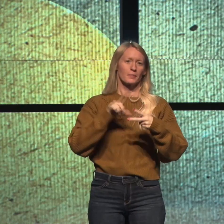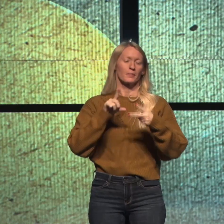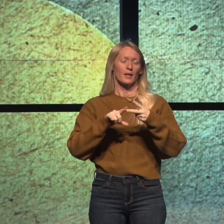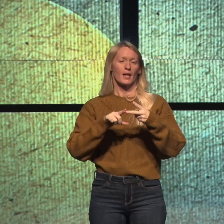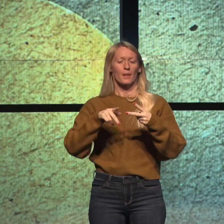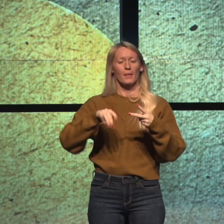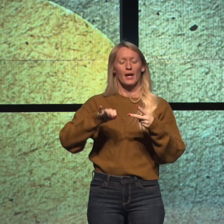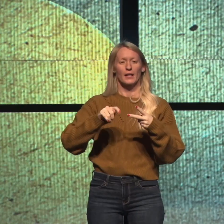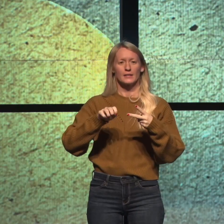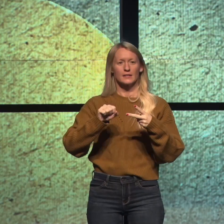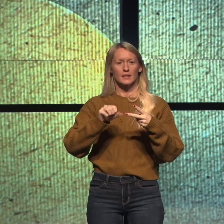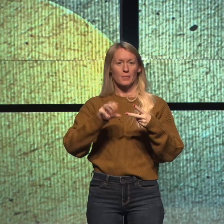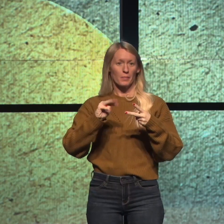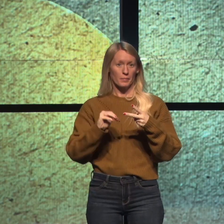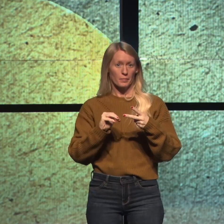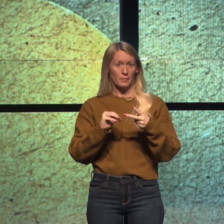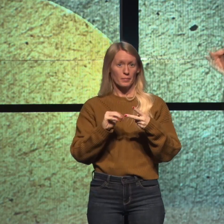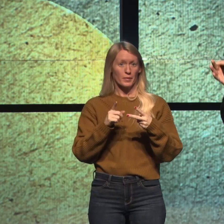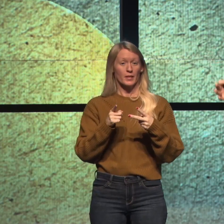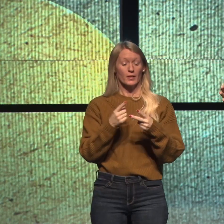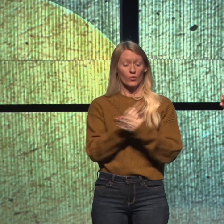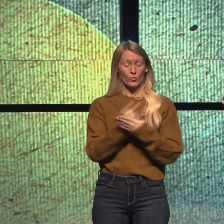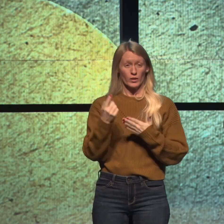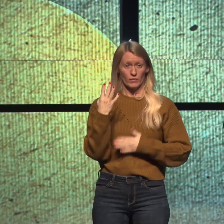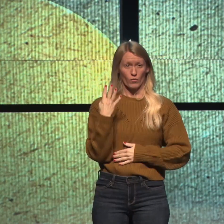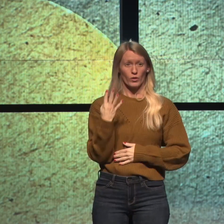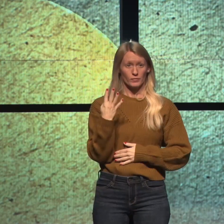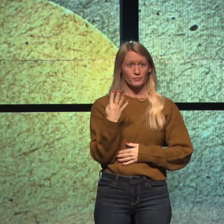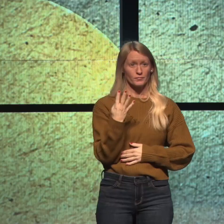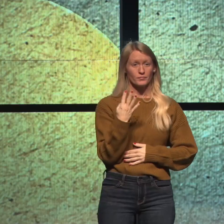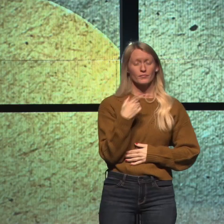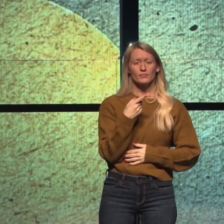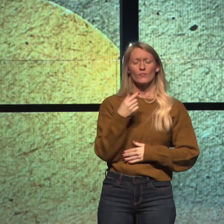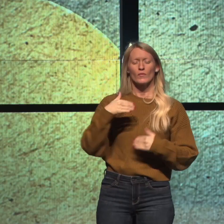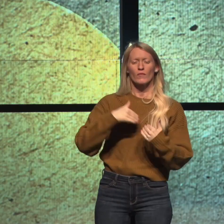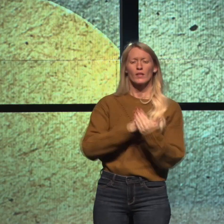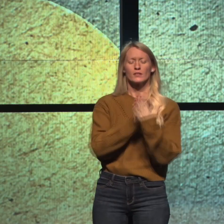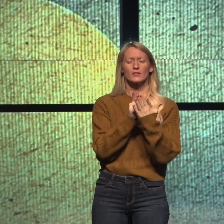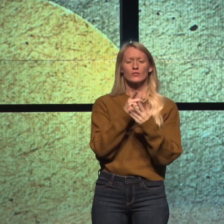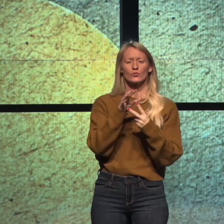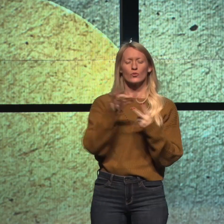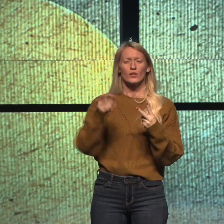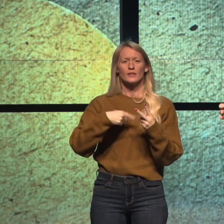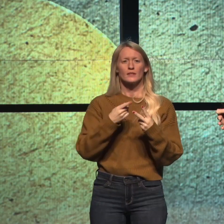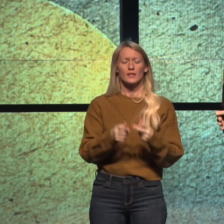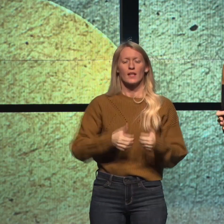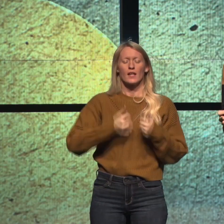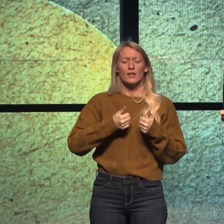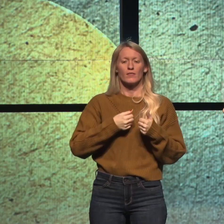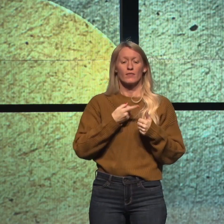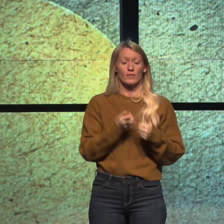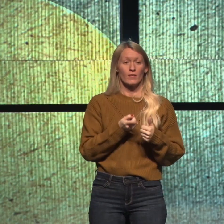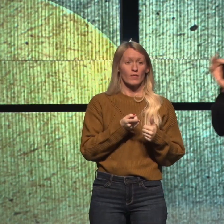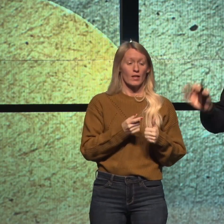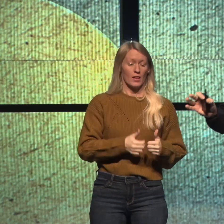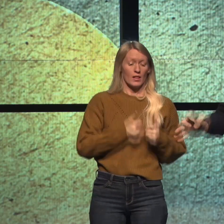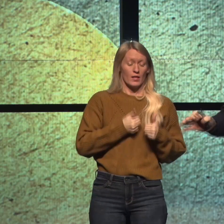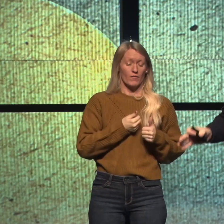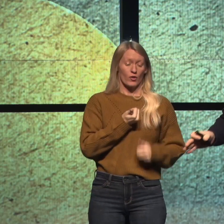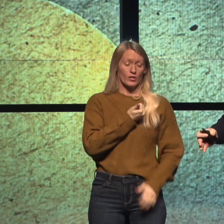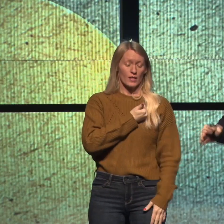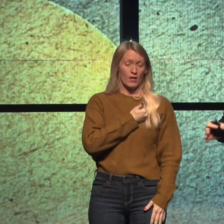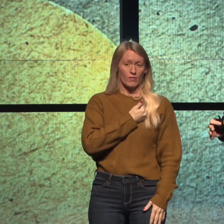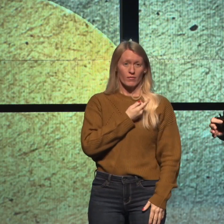talked about this idea that we're faced with a choice in life, that we can live for ourselves or we can live for others. And both